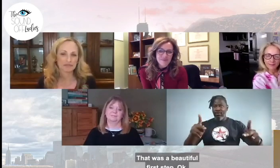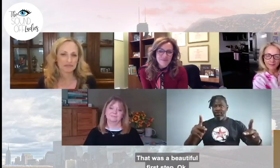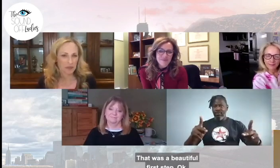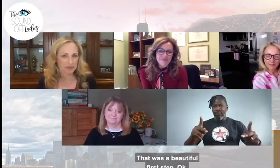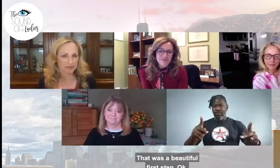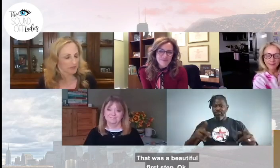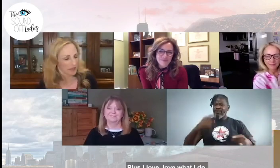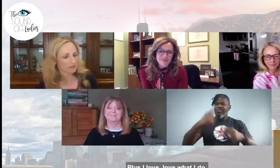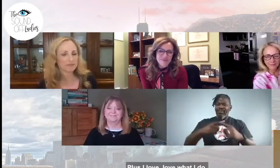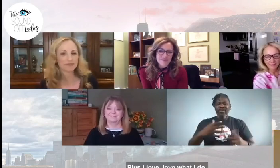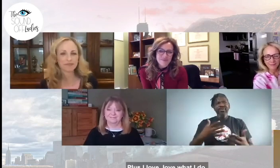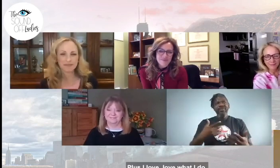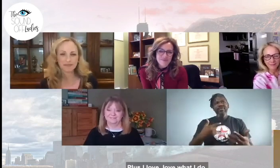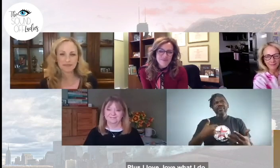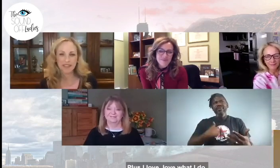beautiful first step, okay?